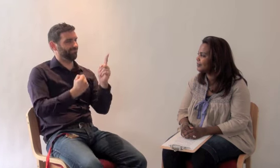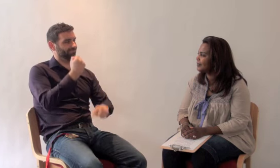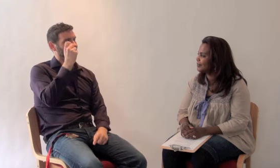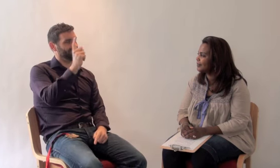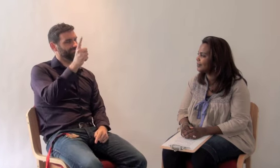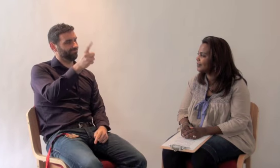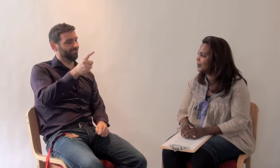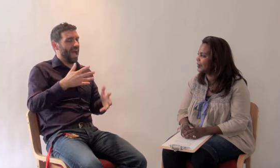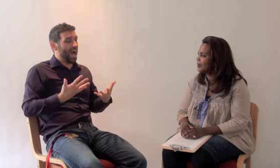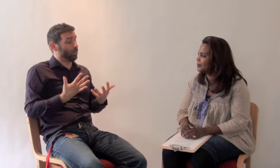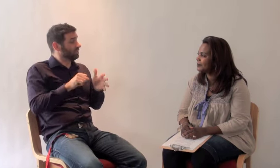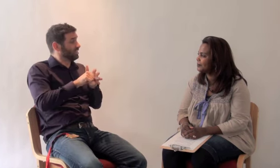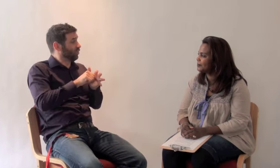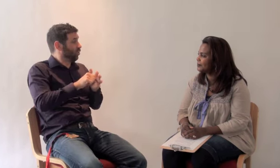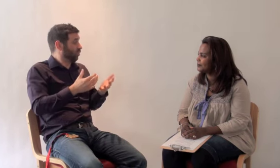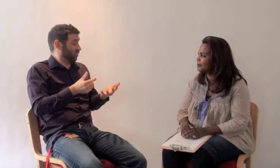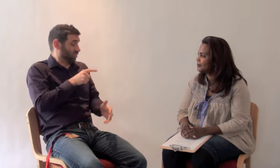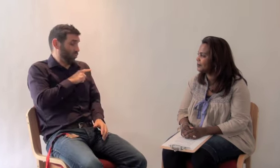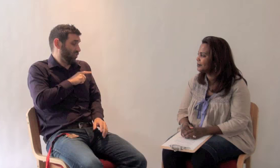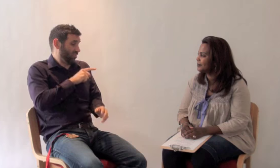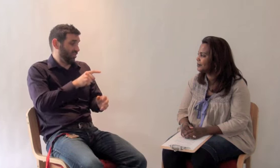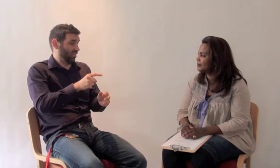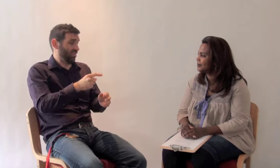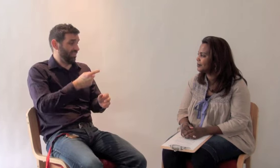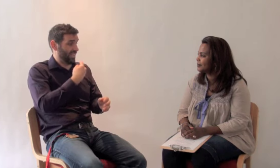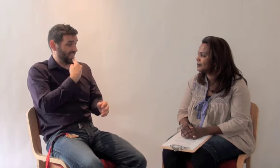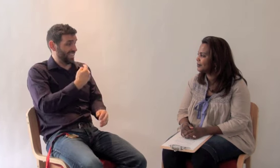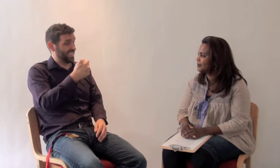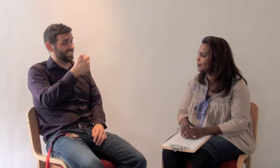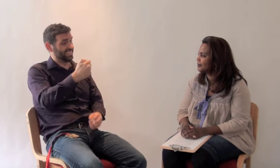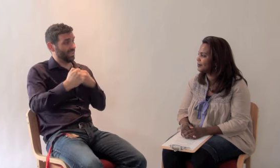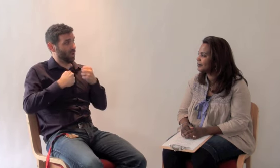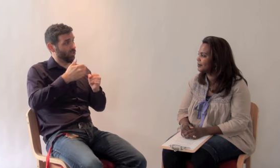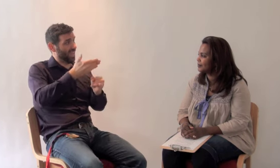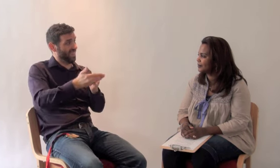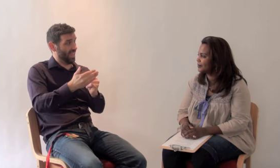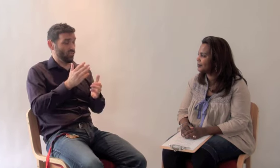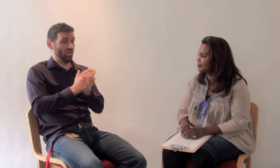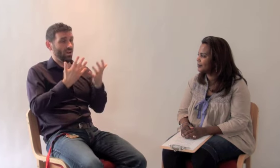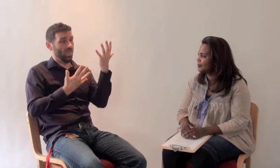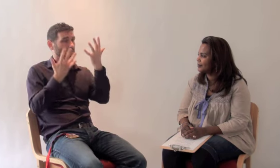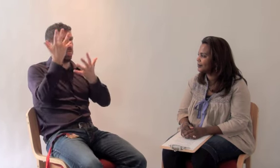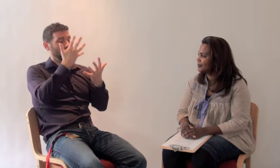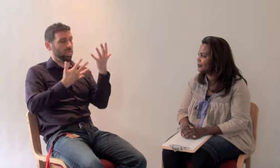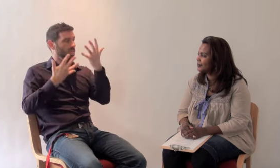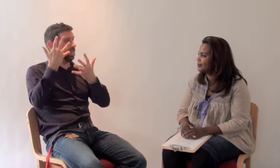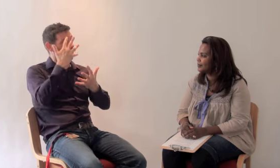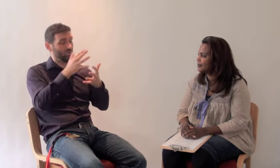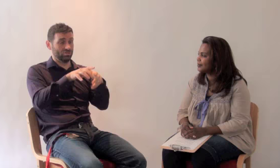know, looking back, I know it was a really valuable achievement and I'm really proud of it. But, you know, knowing that there